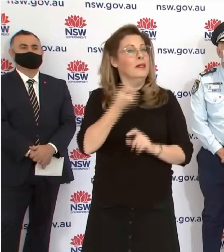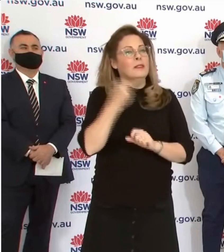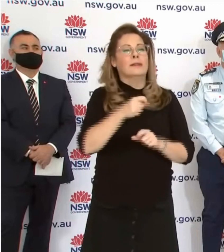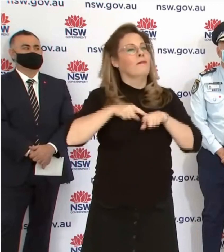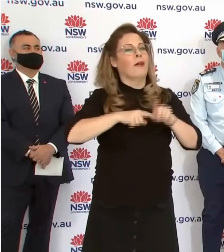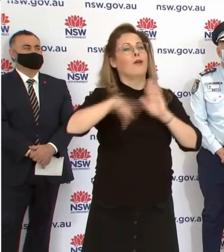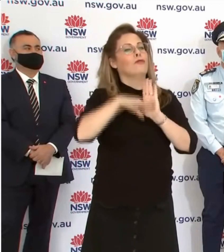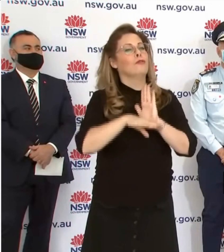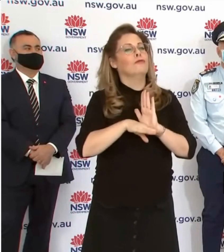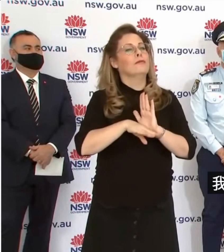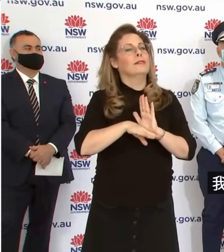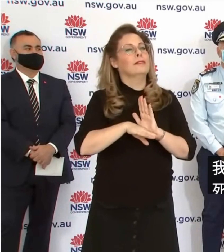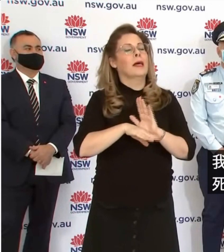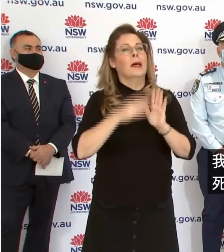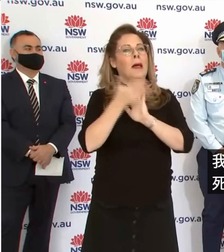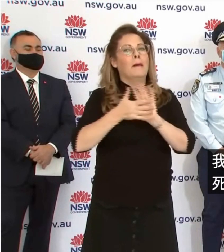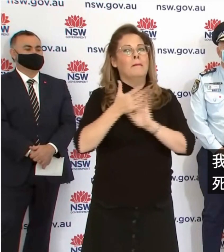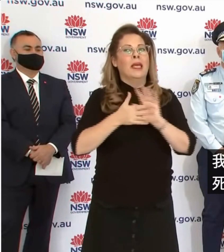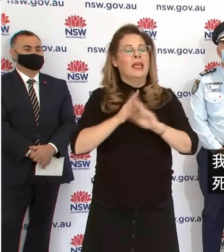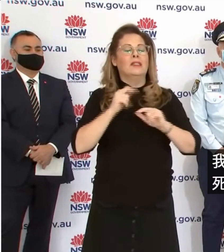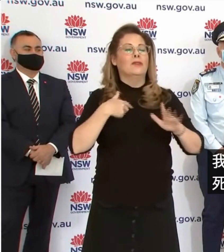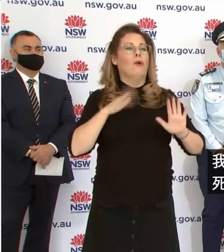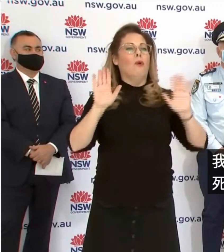I also just want to reflect on the deaths.